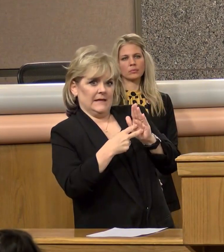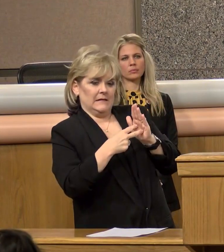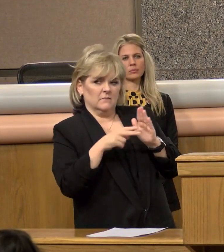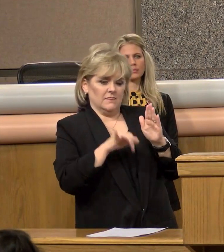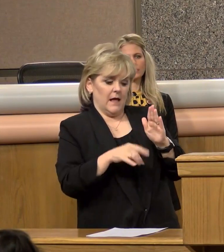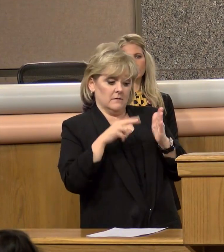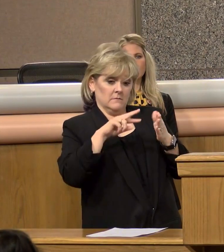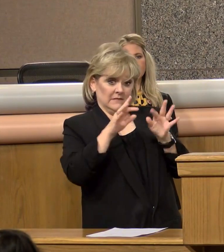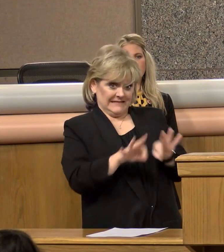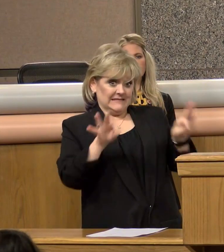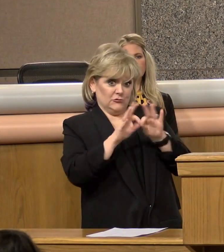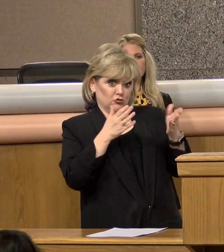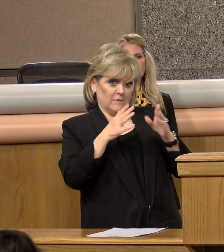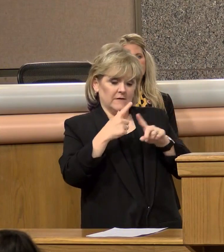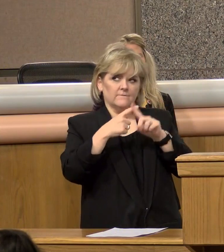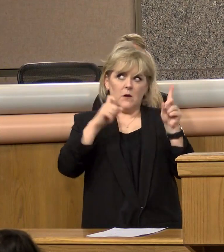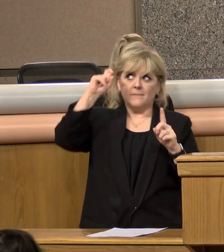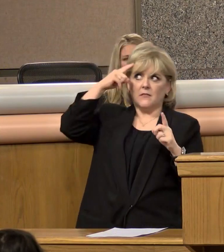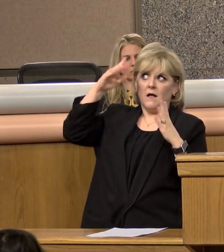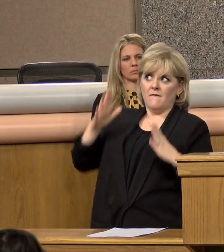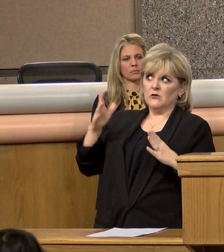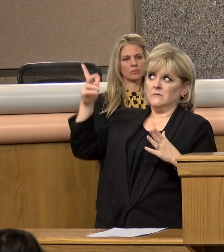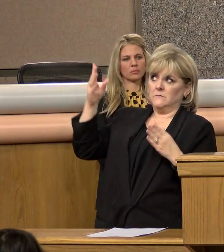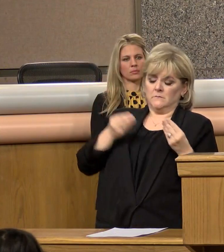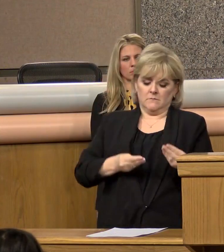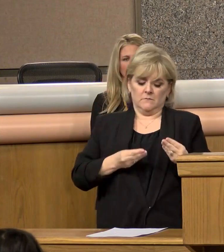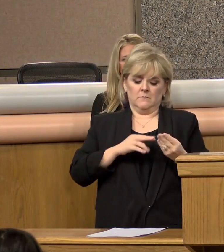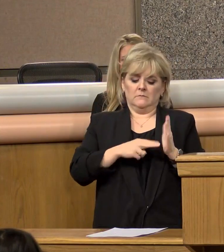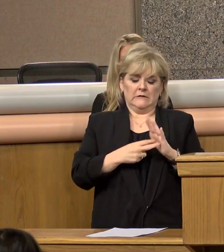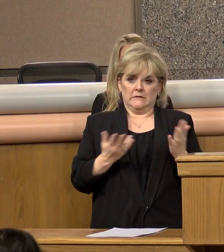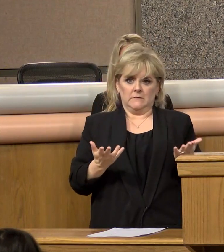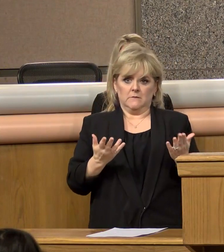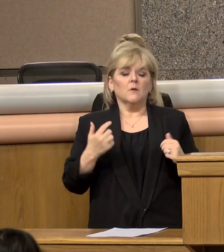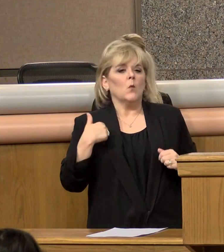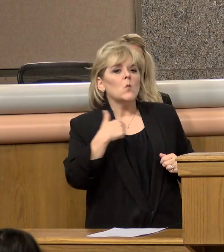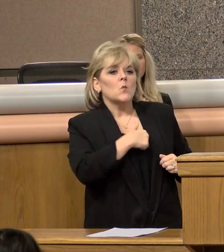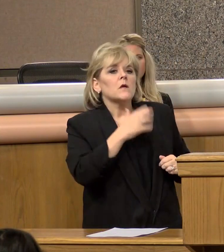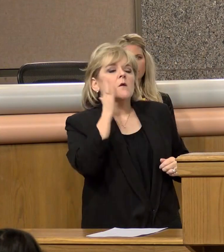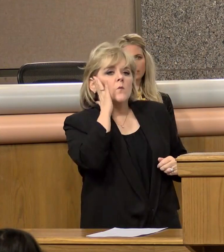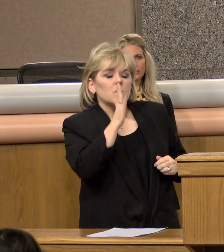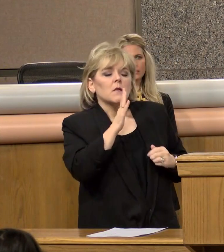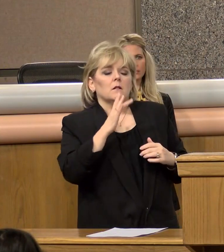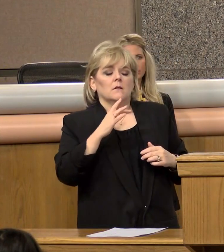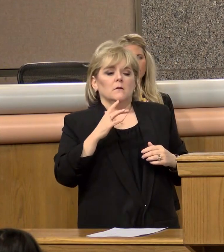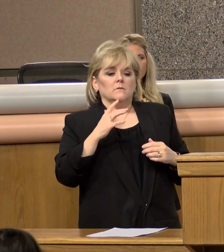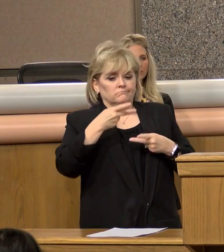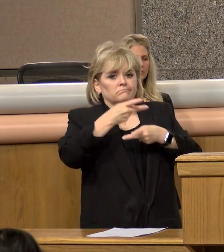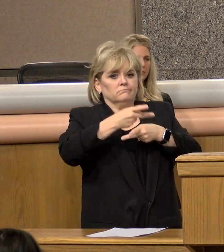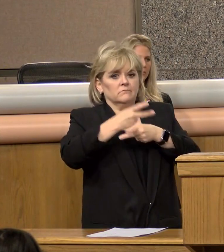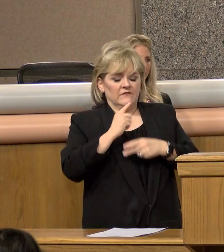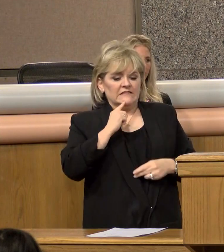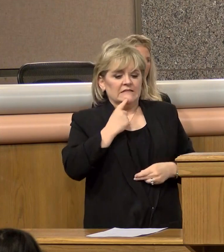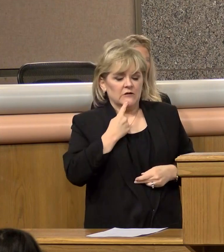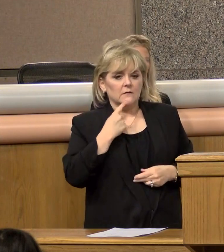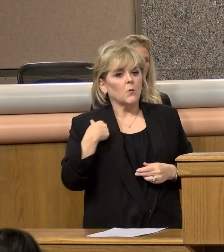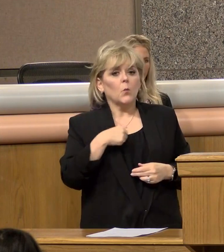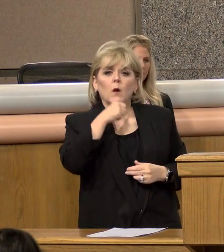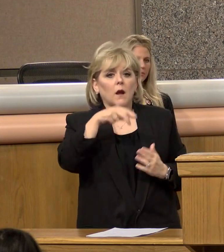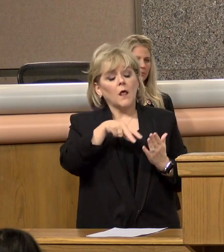we and this is my final point and we are going to take this seriously. It's not just words on paper.